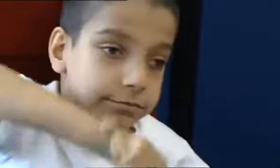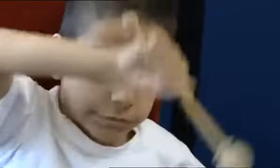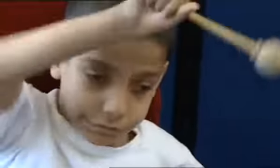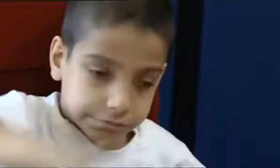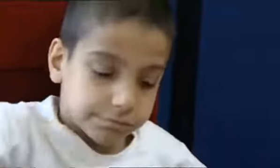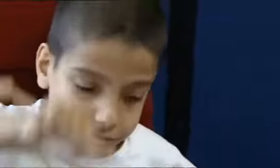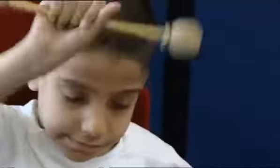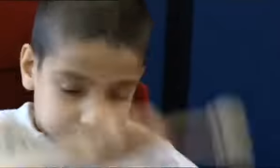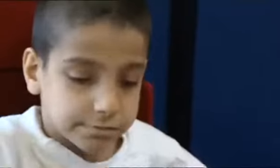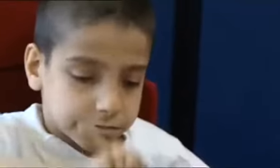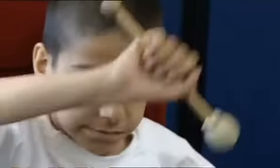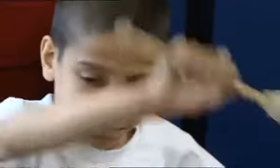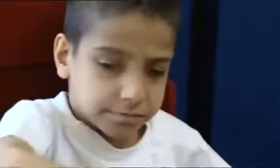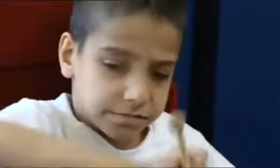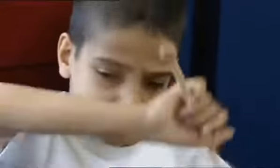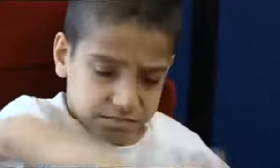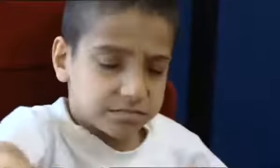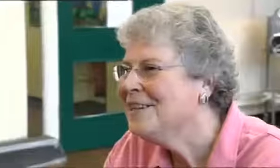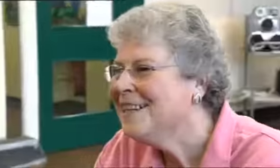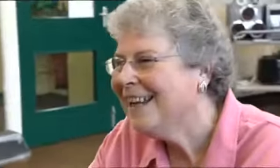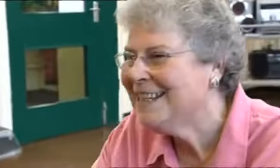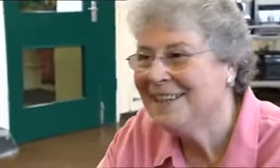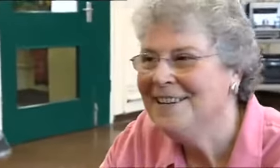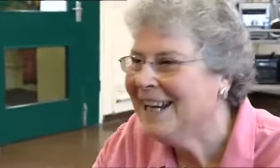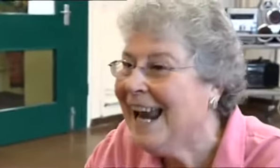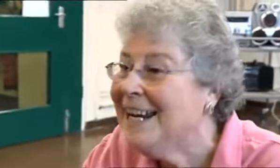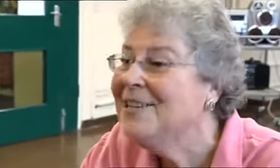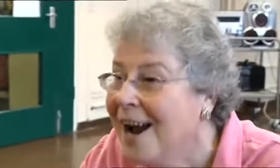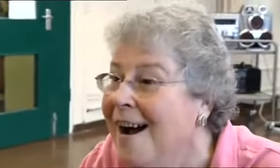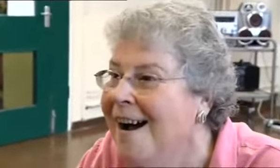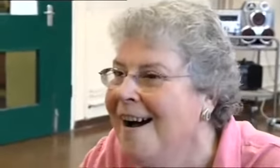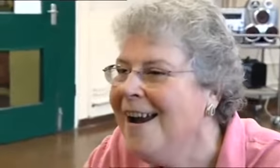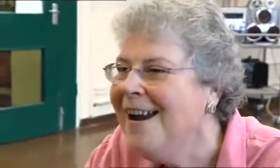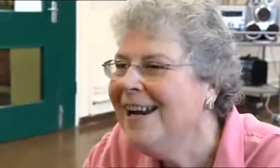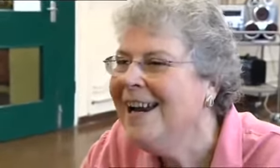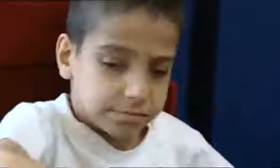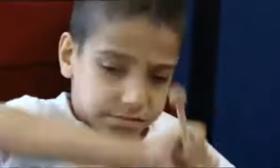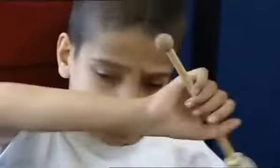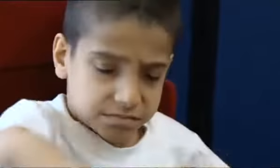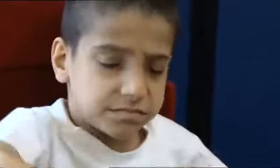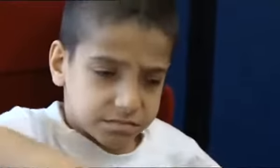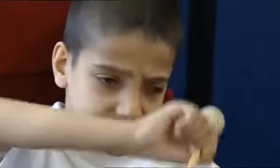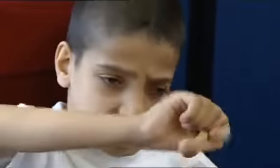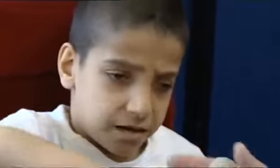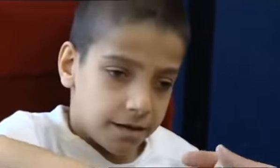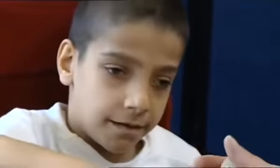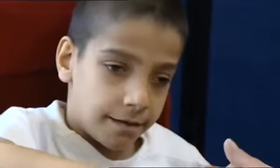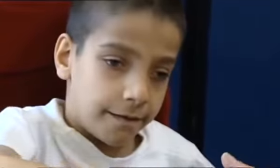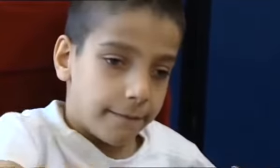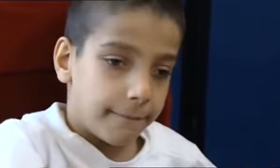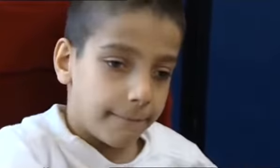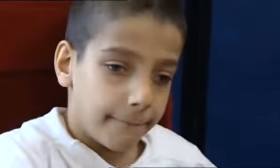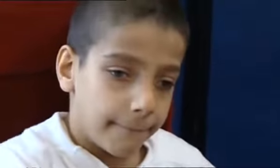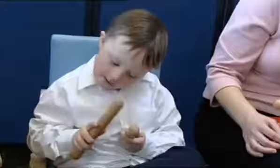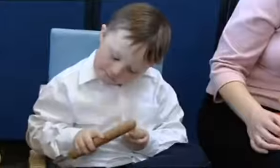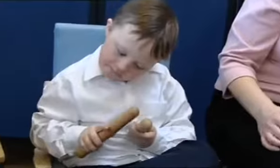Jai, jai, jai, jai, jai, jai, jai, jai, jai, jai. Good. That's good. Again, jai. Good hitting, Jai. Well done.